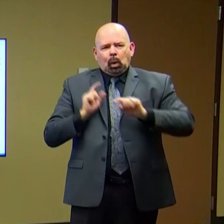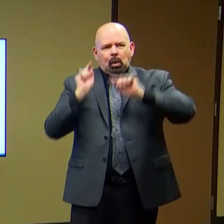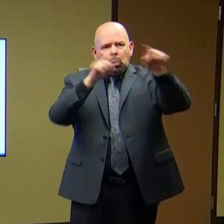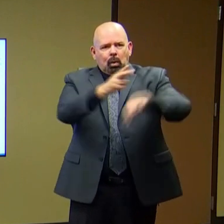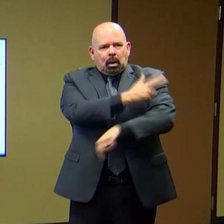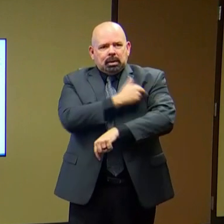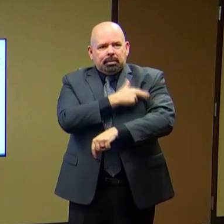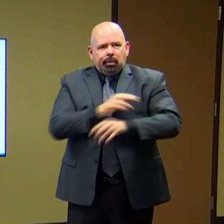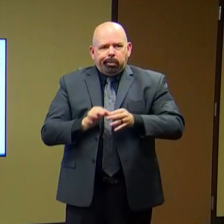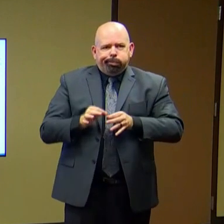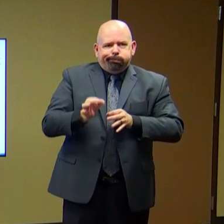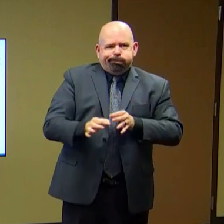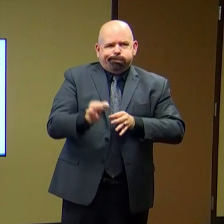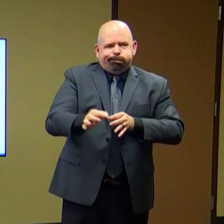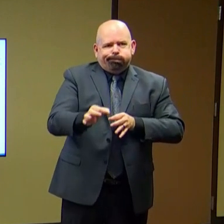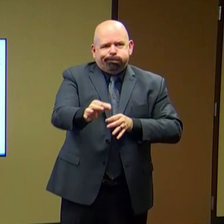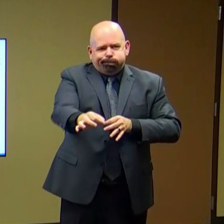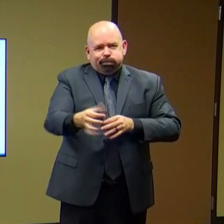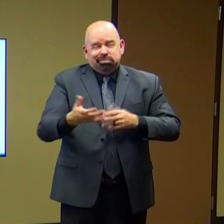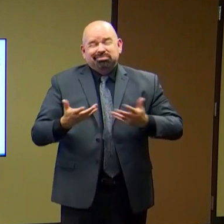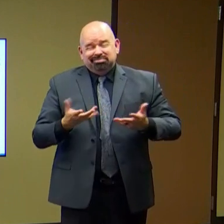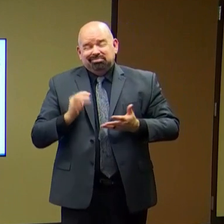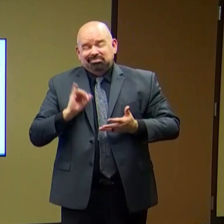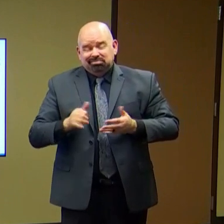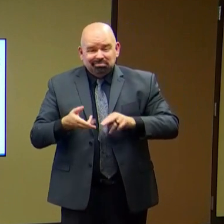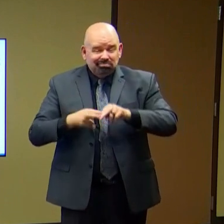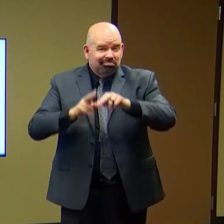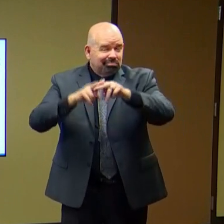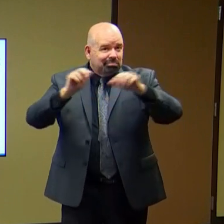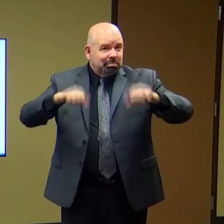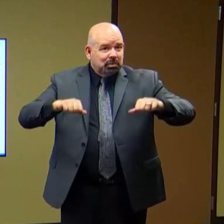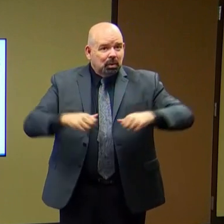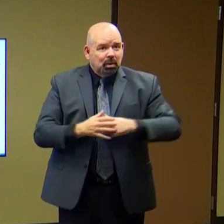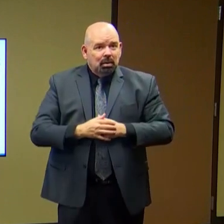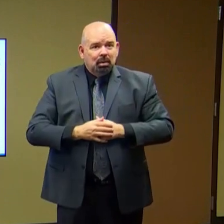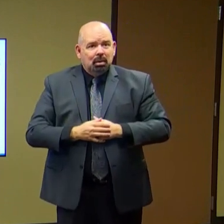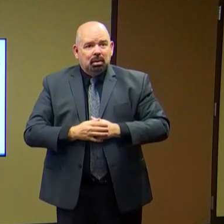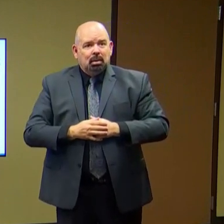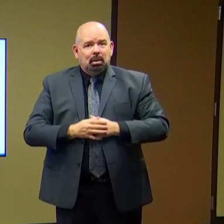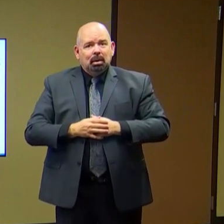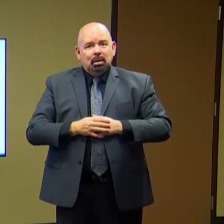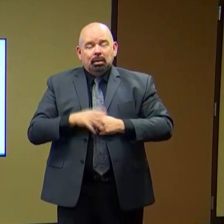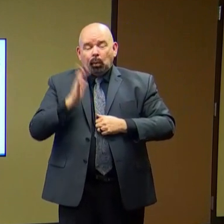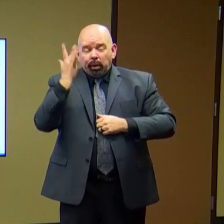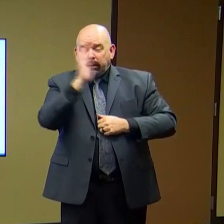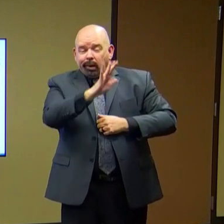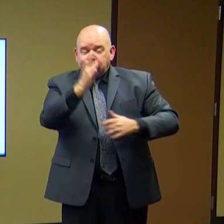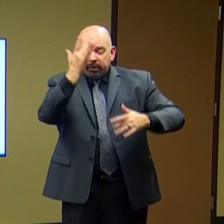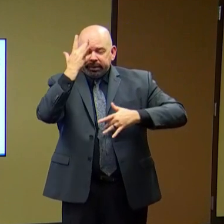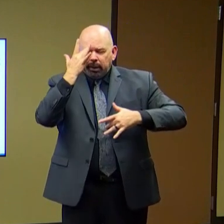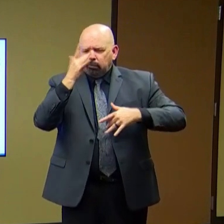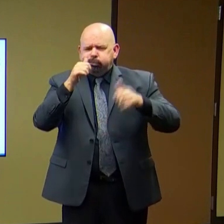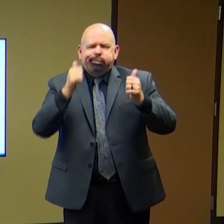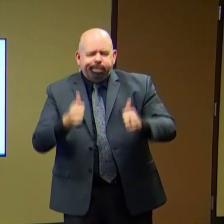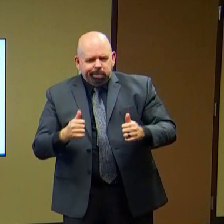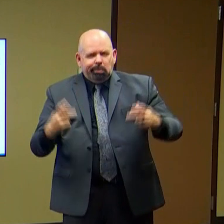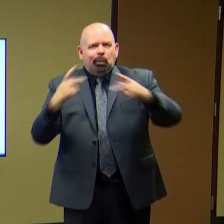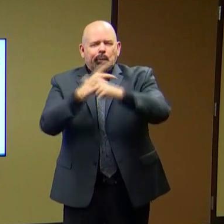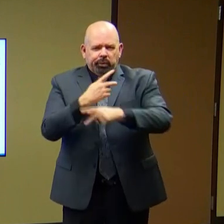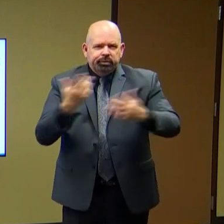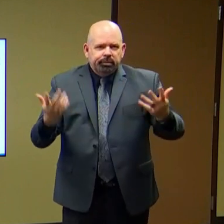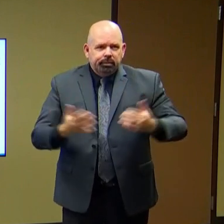people occupy the ICU beds, they weren't coming to the hospital, but now they're coming back, and so we are seeing